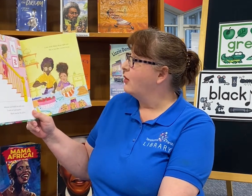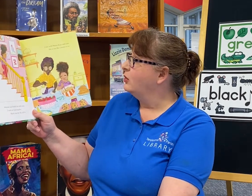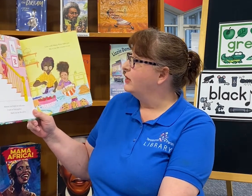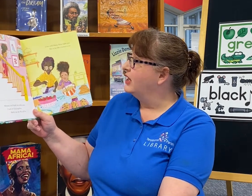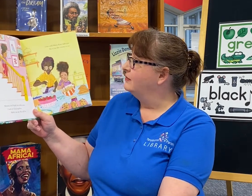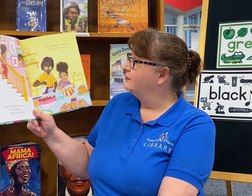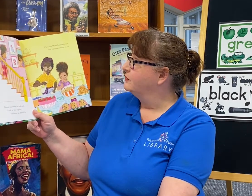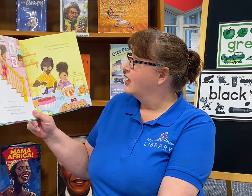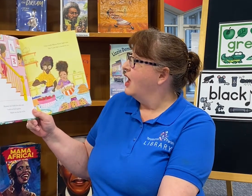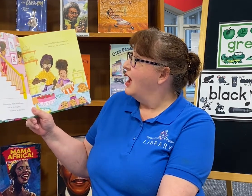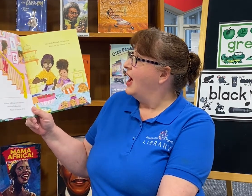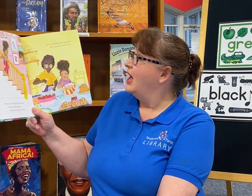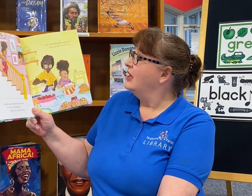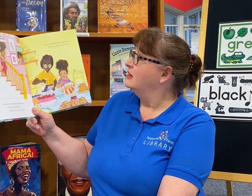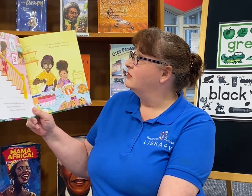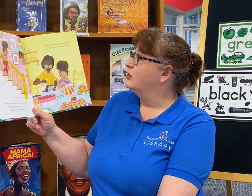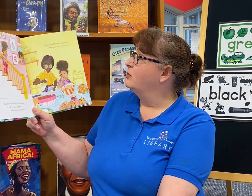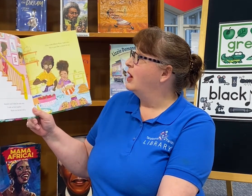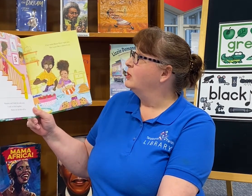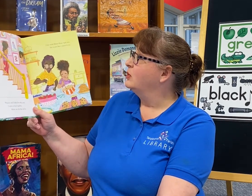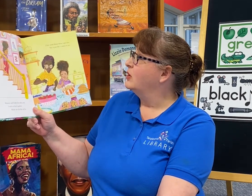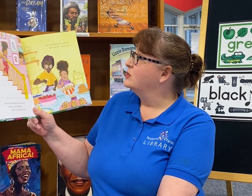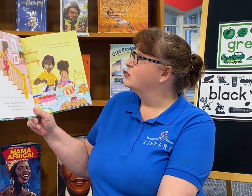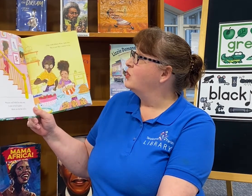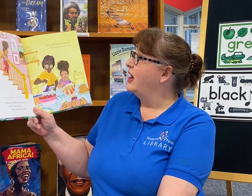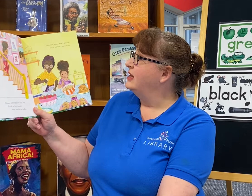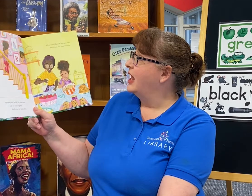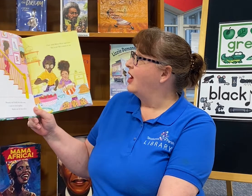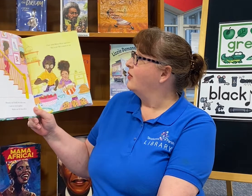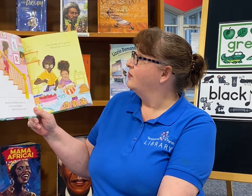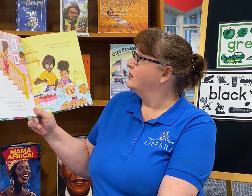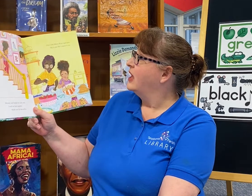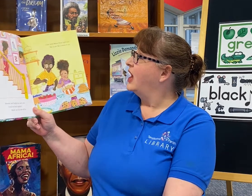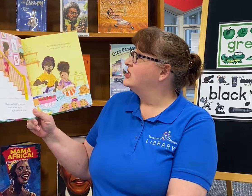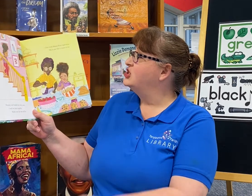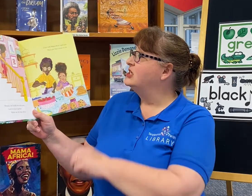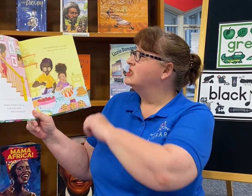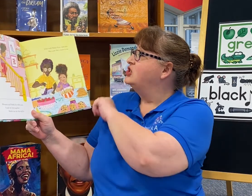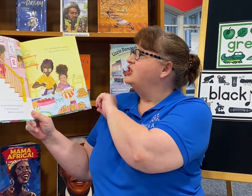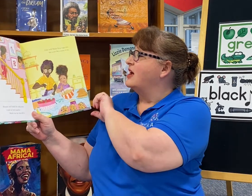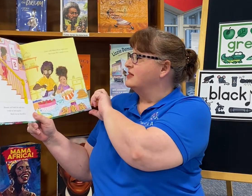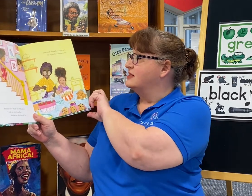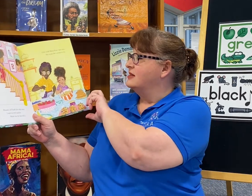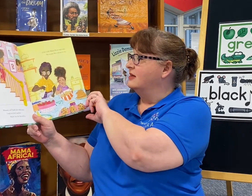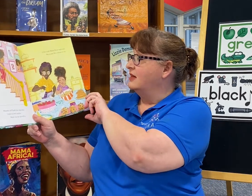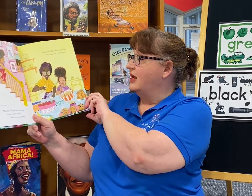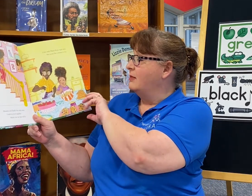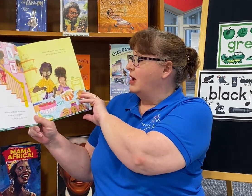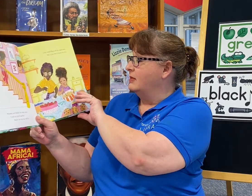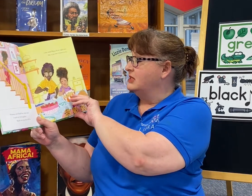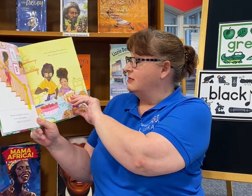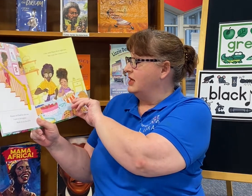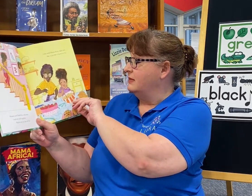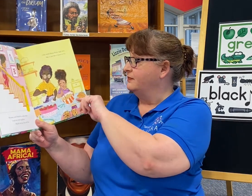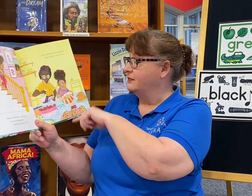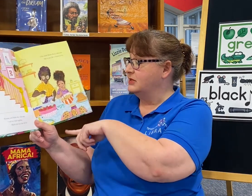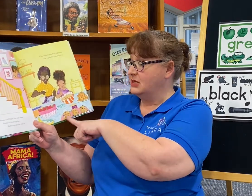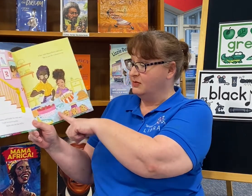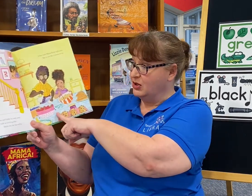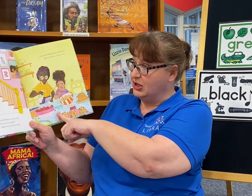be. I live with Mama Rose right now, and she is just like a mama to me. See them cooking